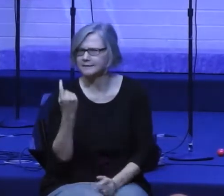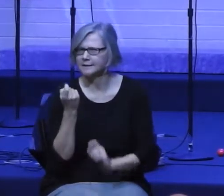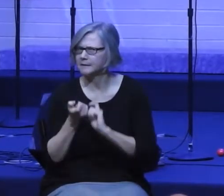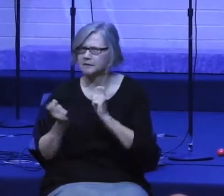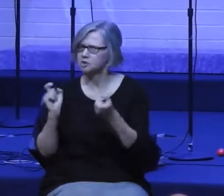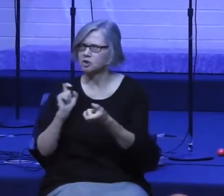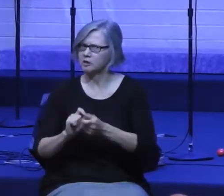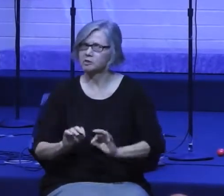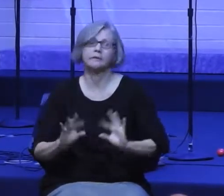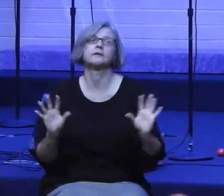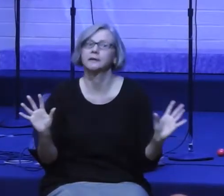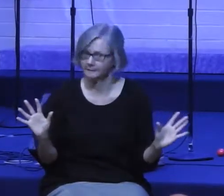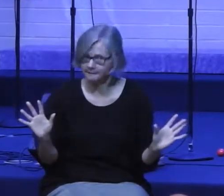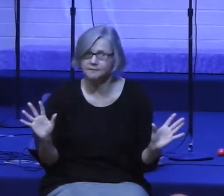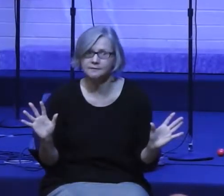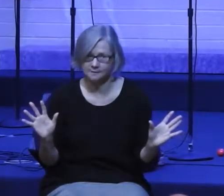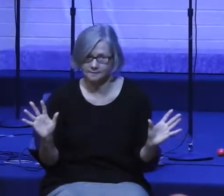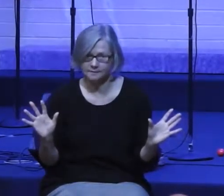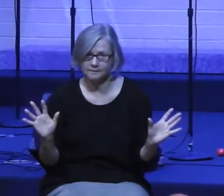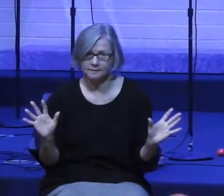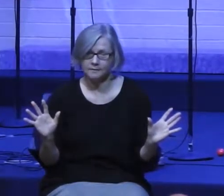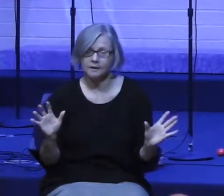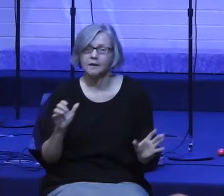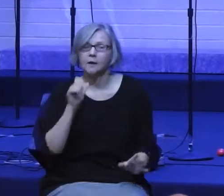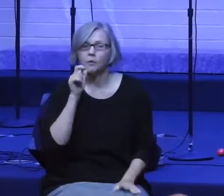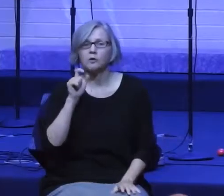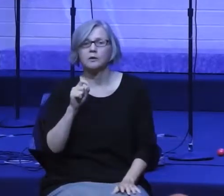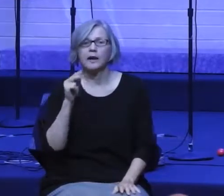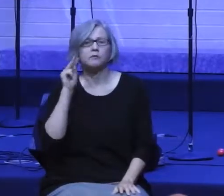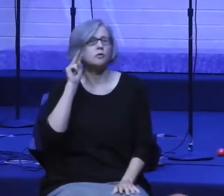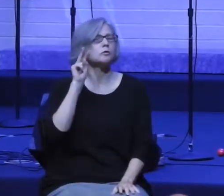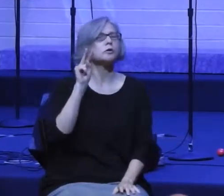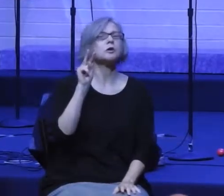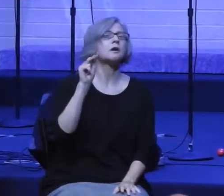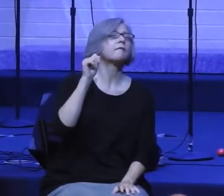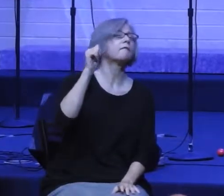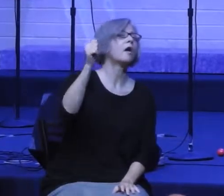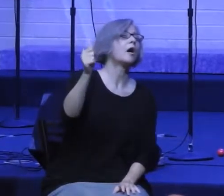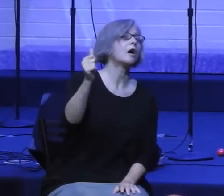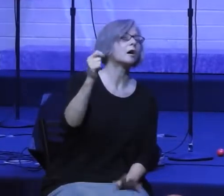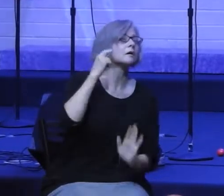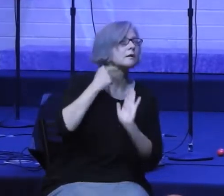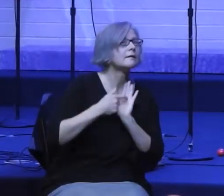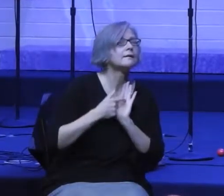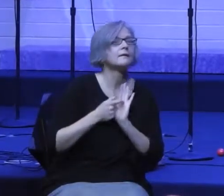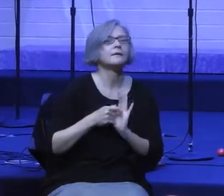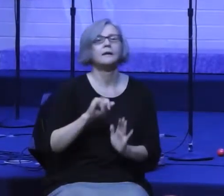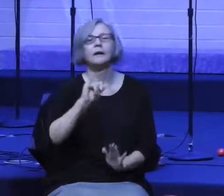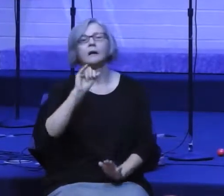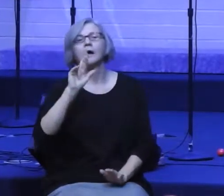around and we say something has changed between it's all